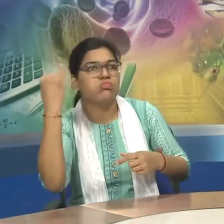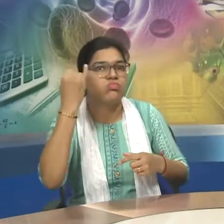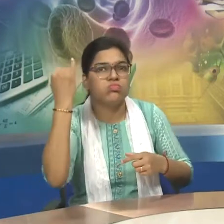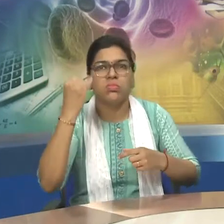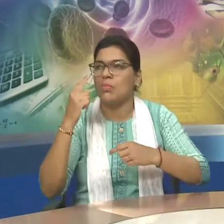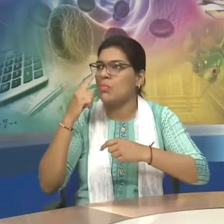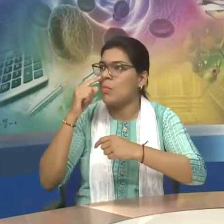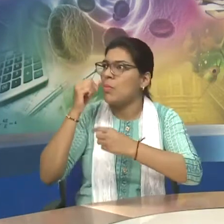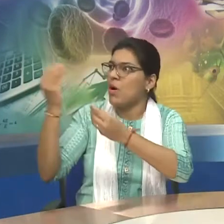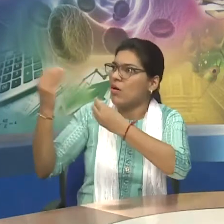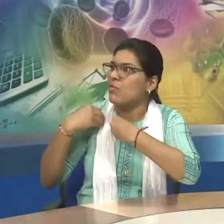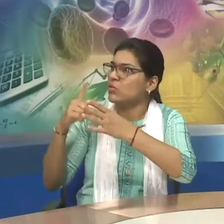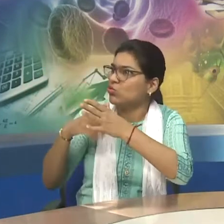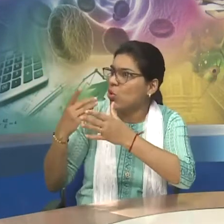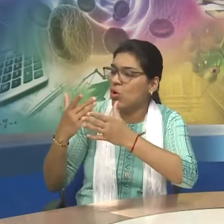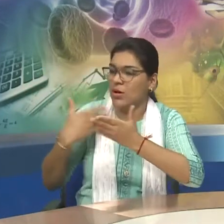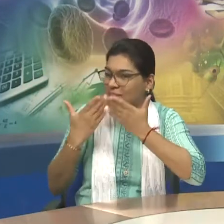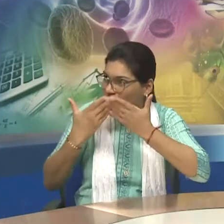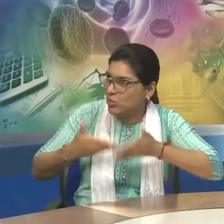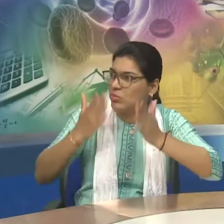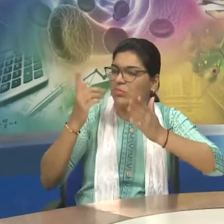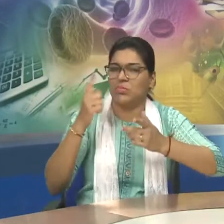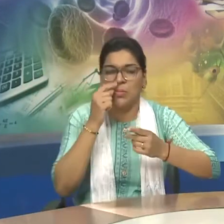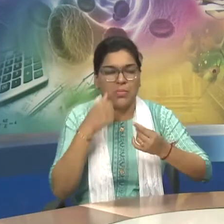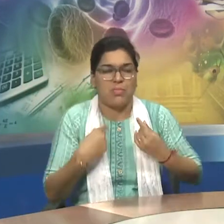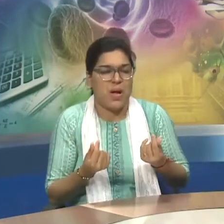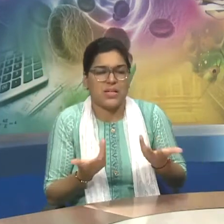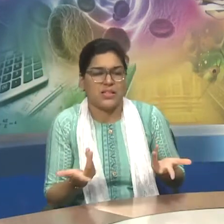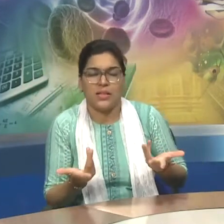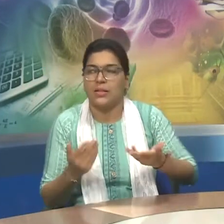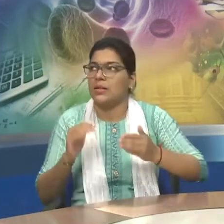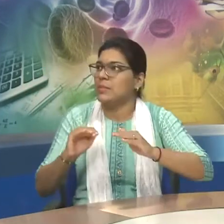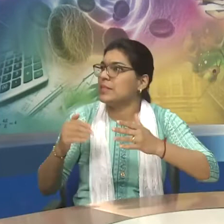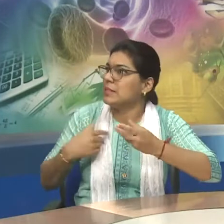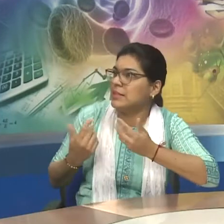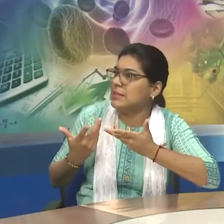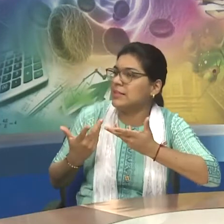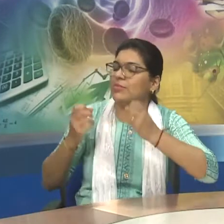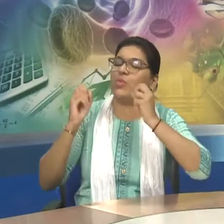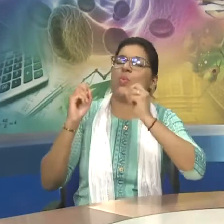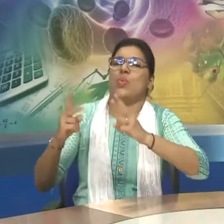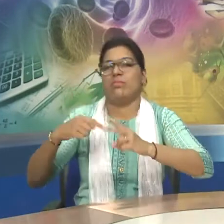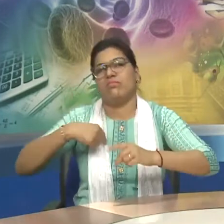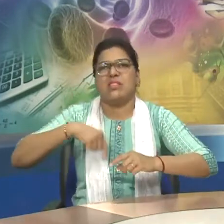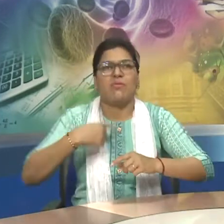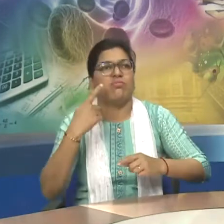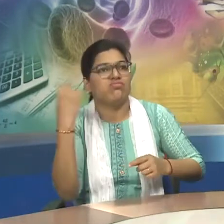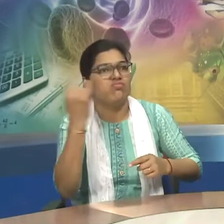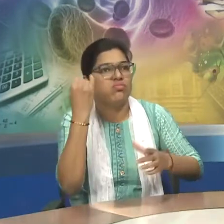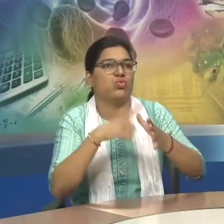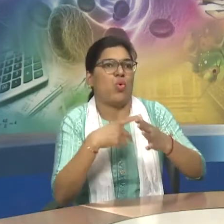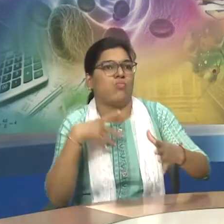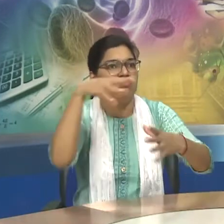Bombay, Bangalore and other big cities